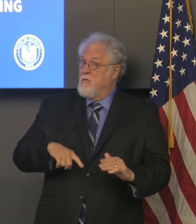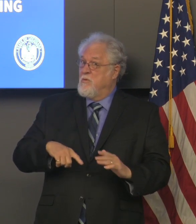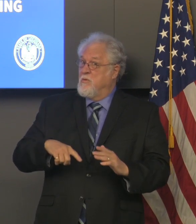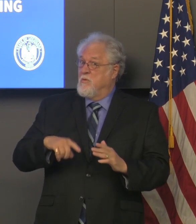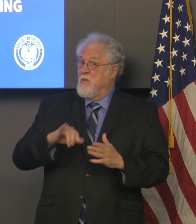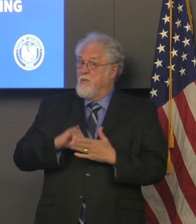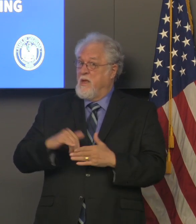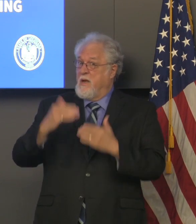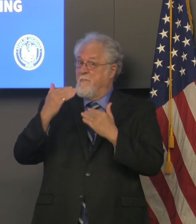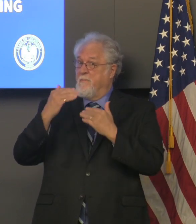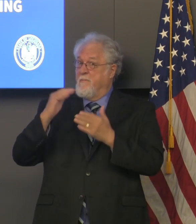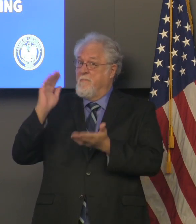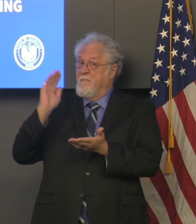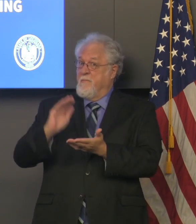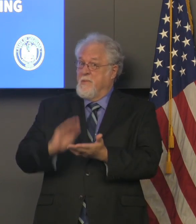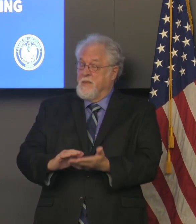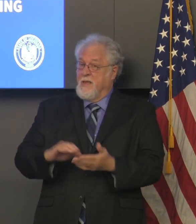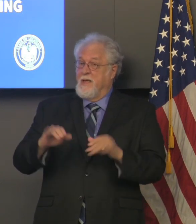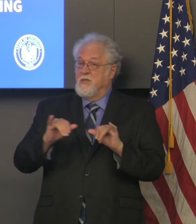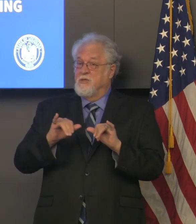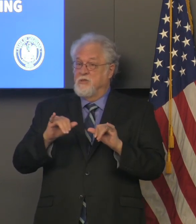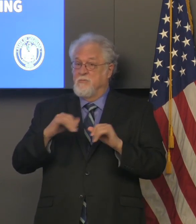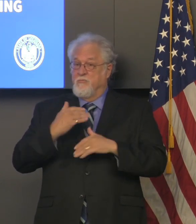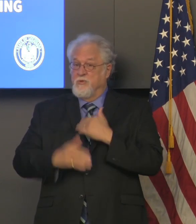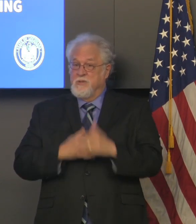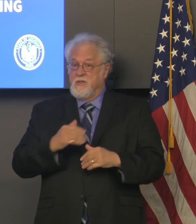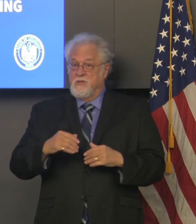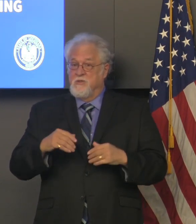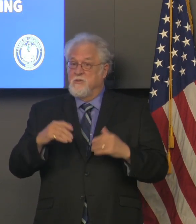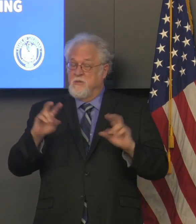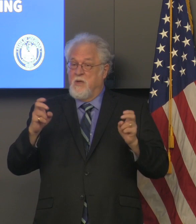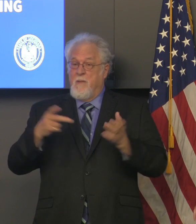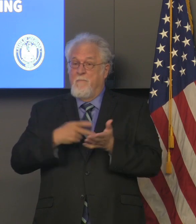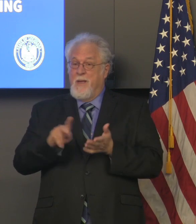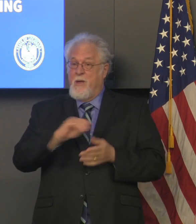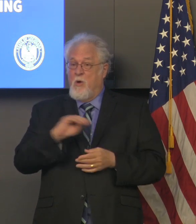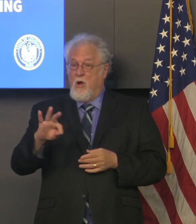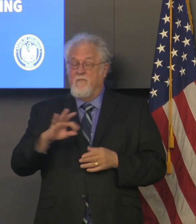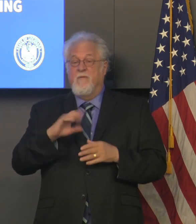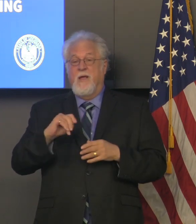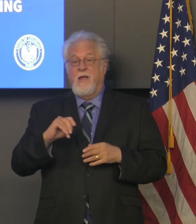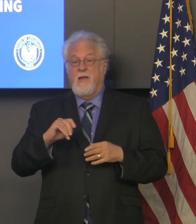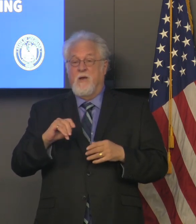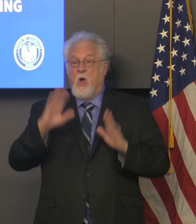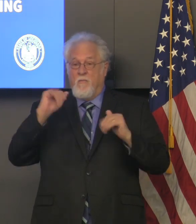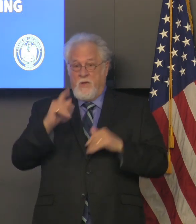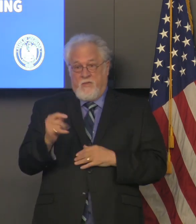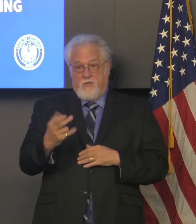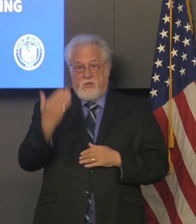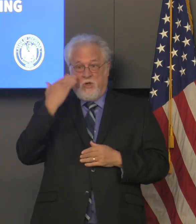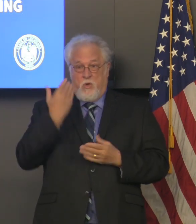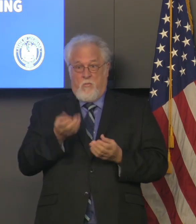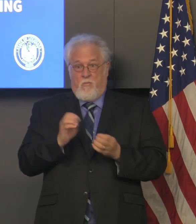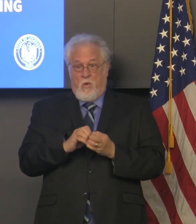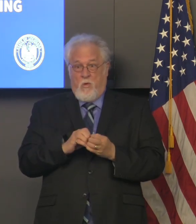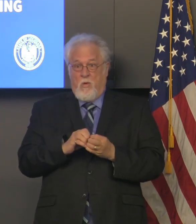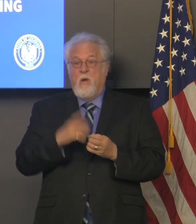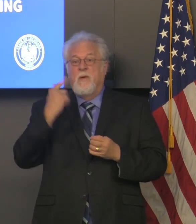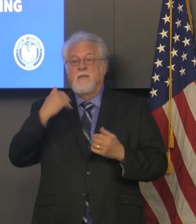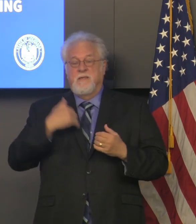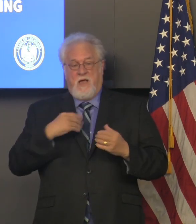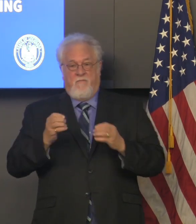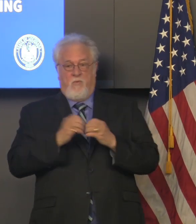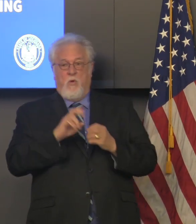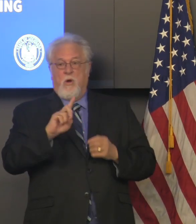these mitigation measures are starting to pay off. And hopefully by Thursday, we'll know more because we'll have